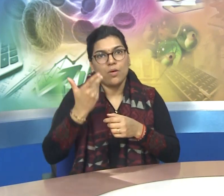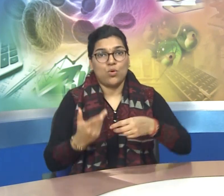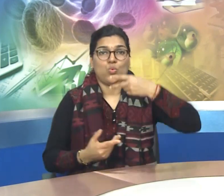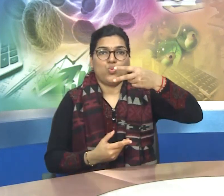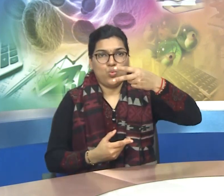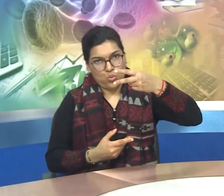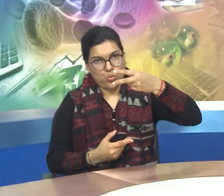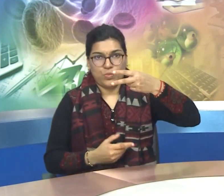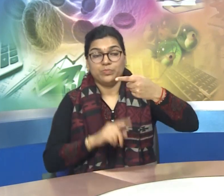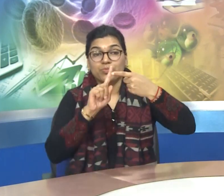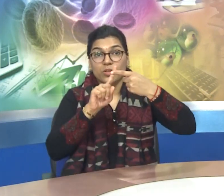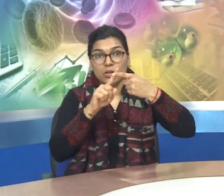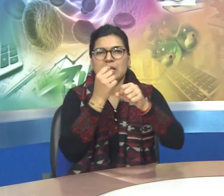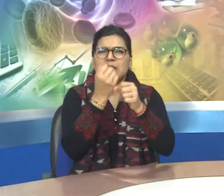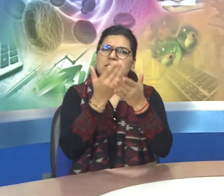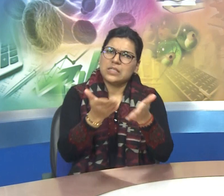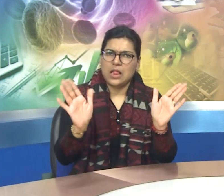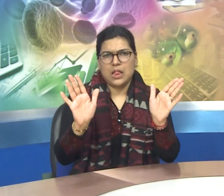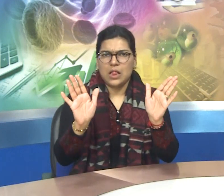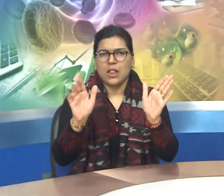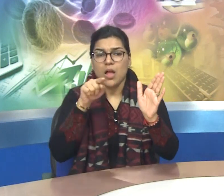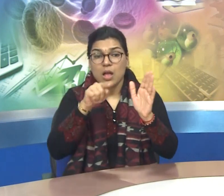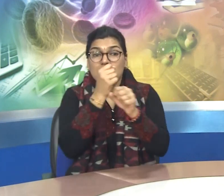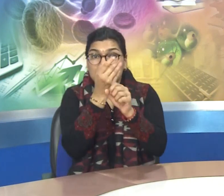The most familiar types of map are